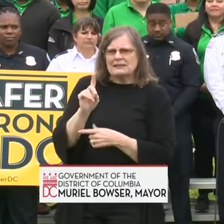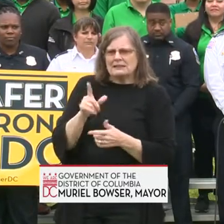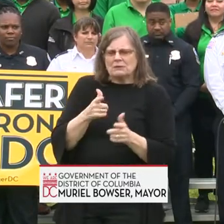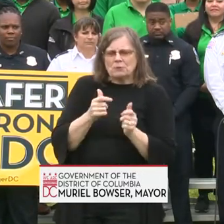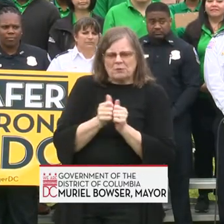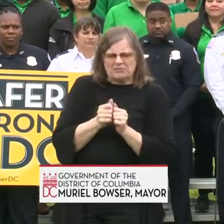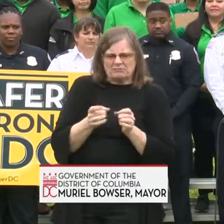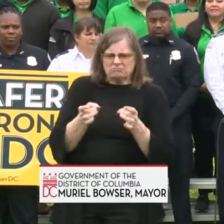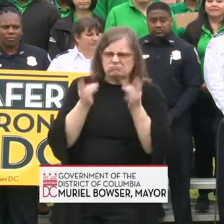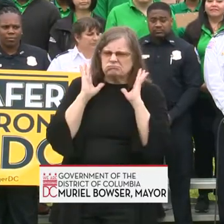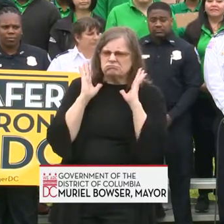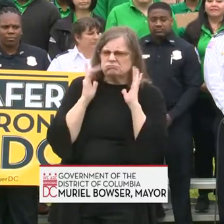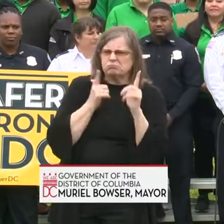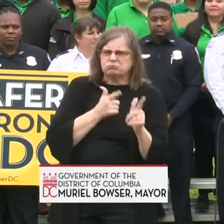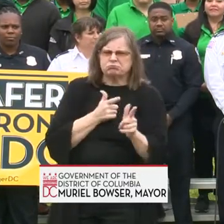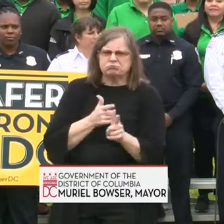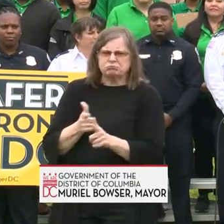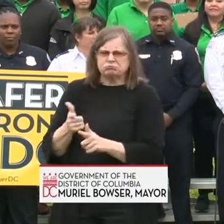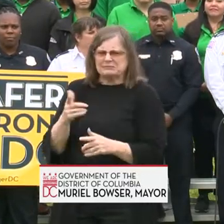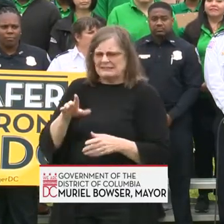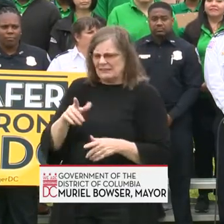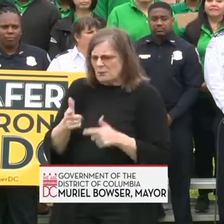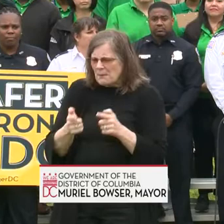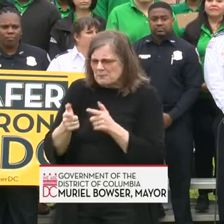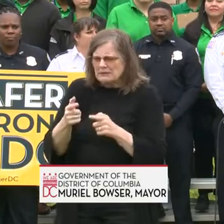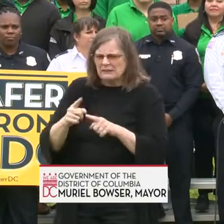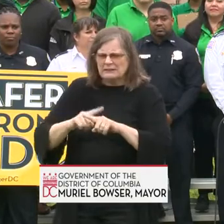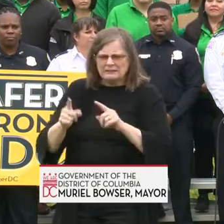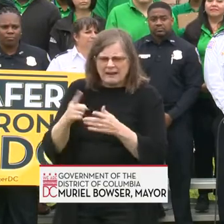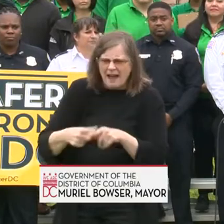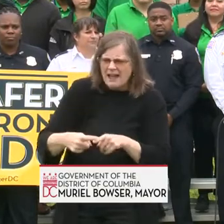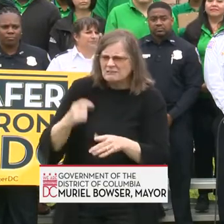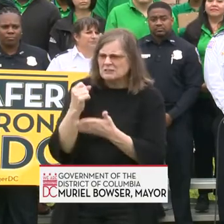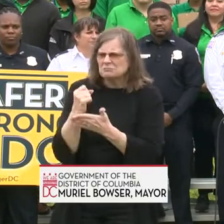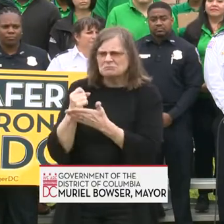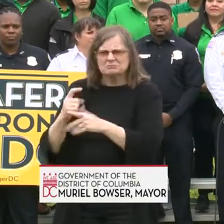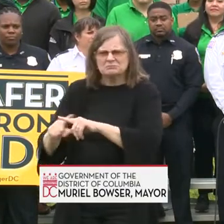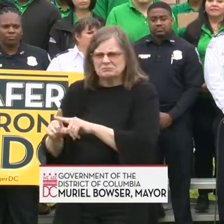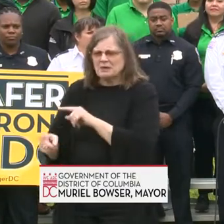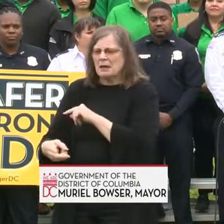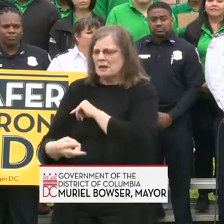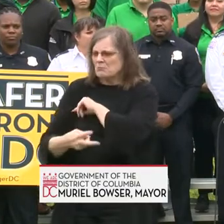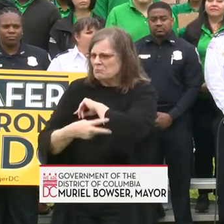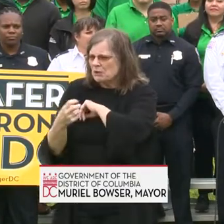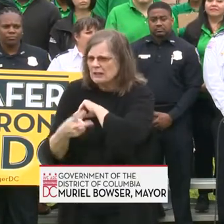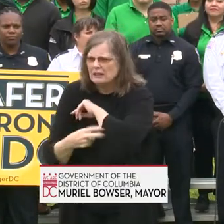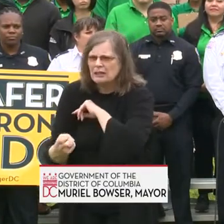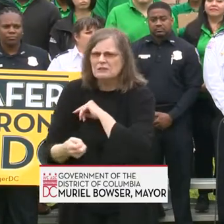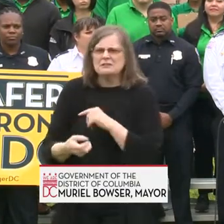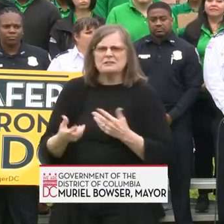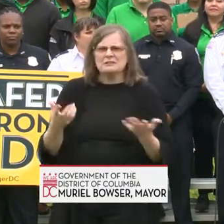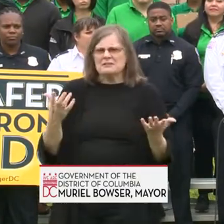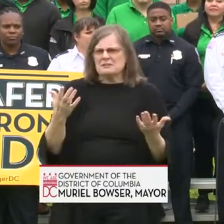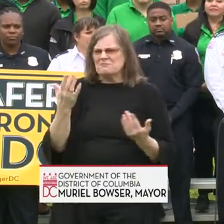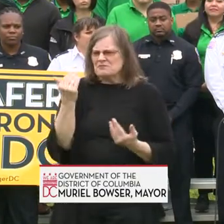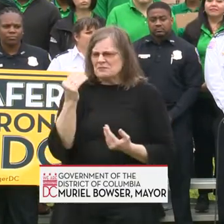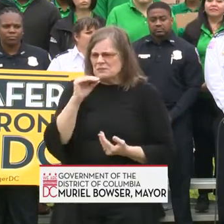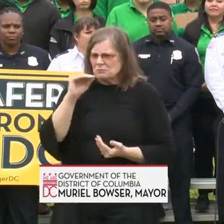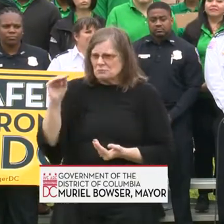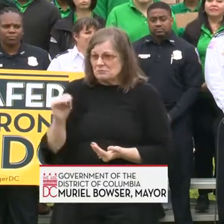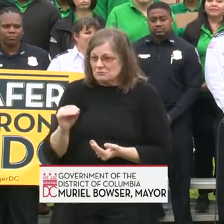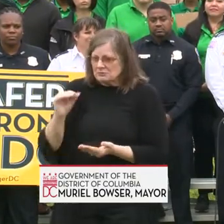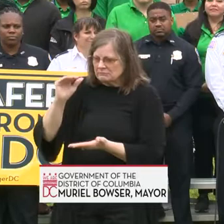34% decrease in burglaries, and a 15% overall increase in violent crime.